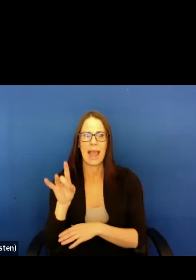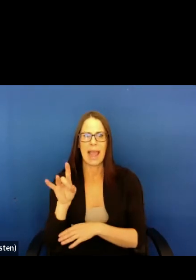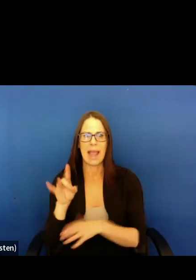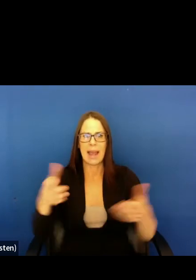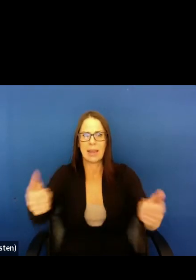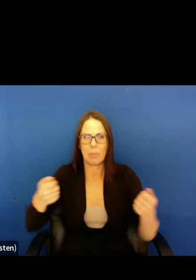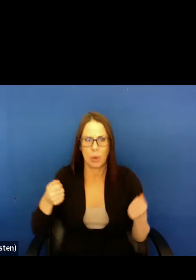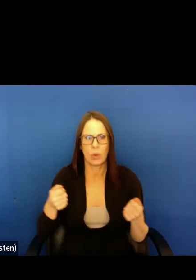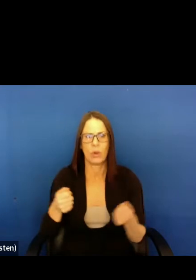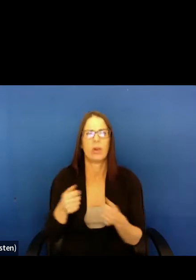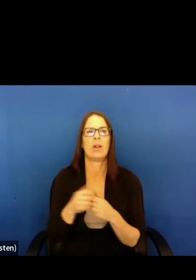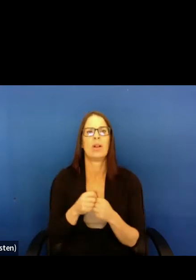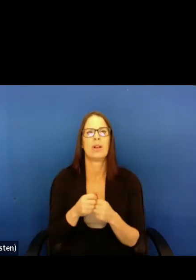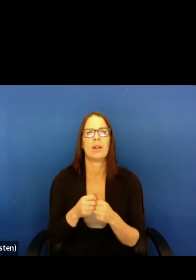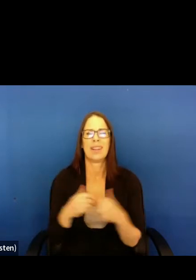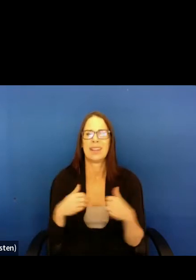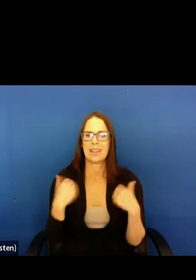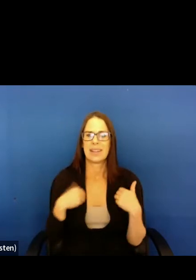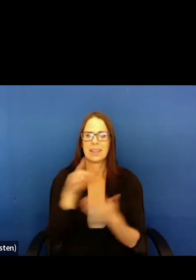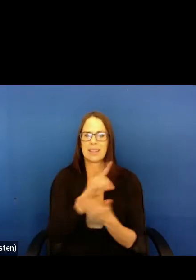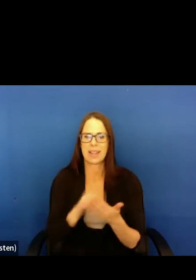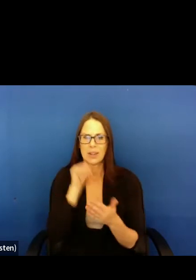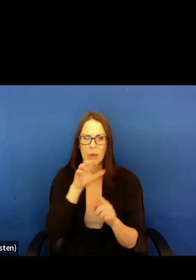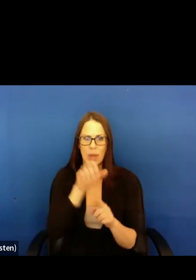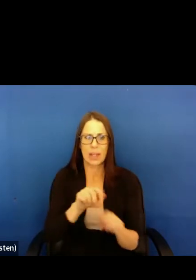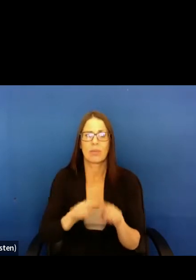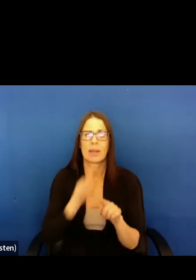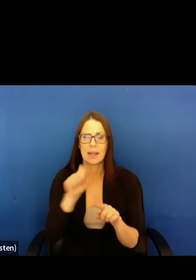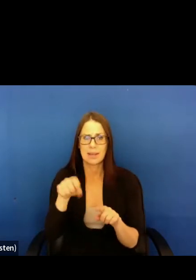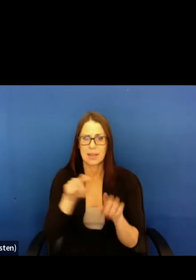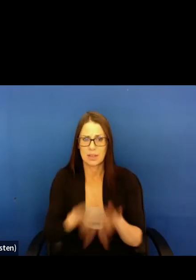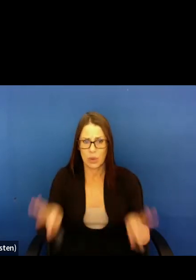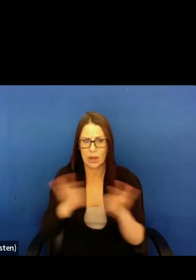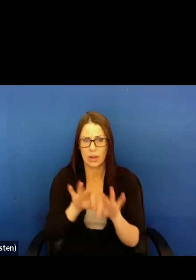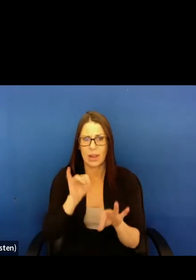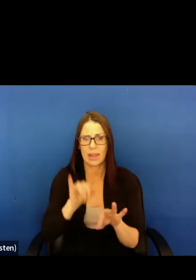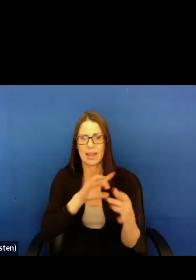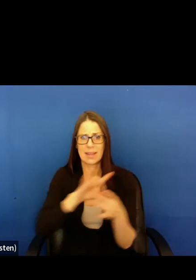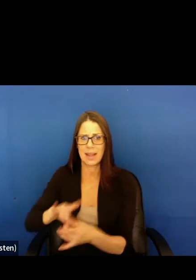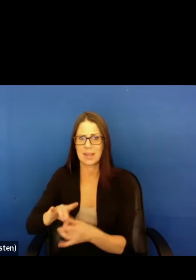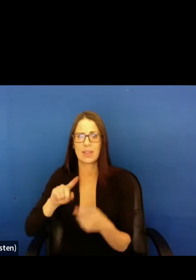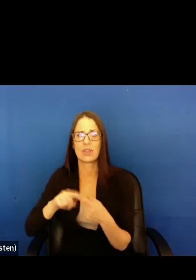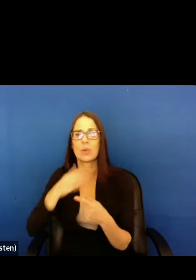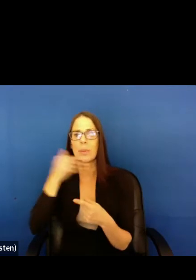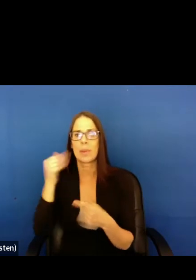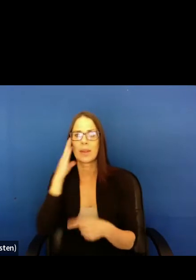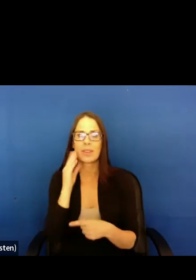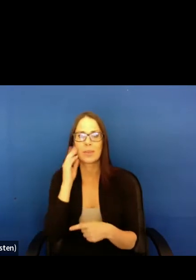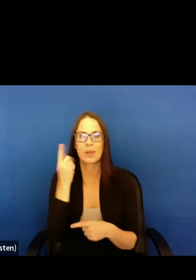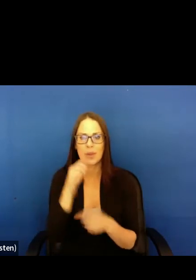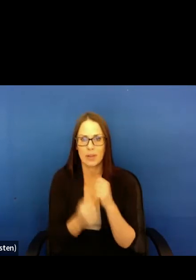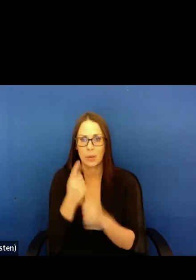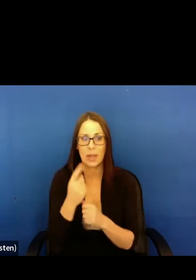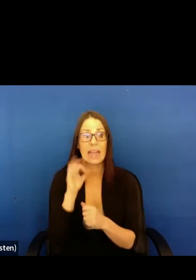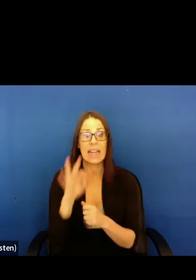young designers, and you have to catch that. But it is critical, and that ties into, I think, a better experience for everyone, because once you start putting